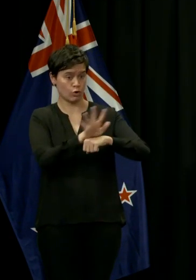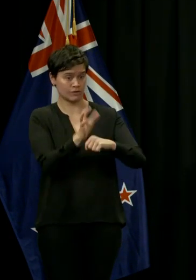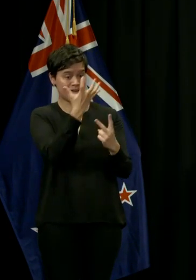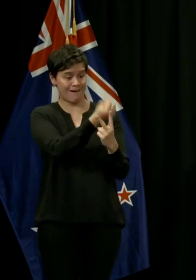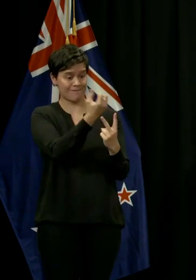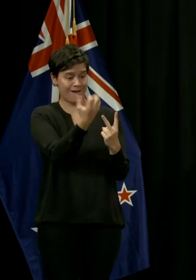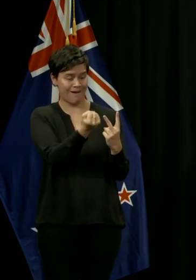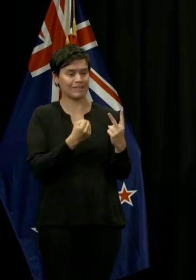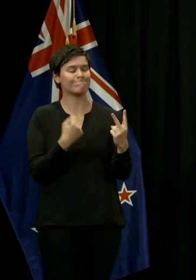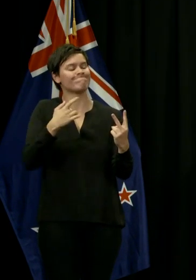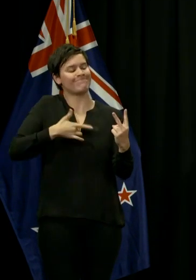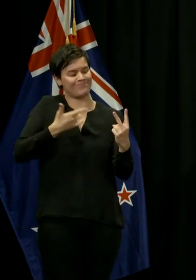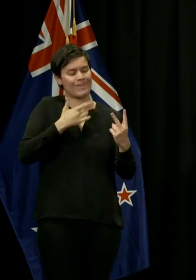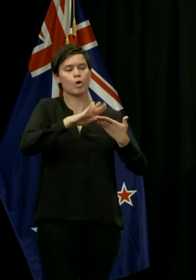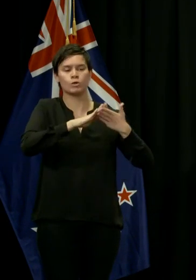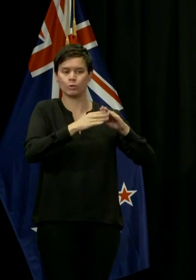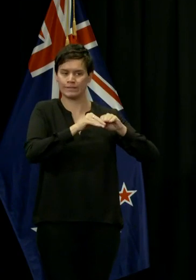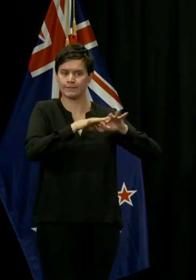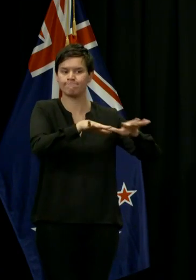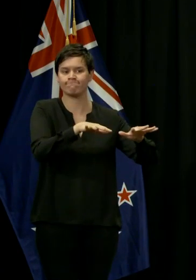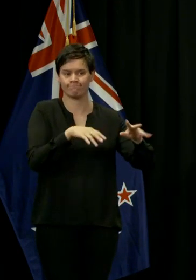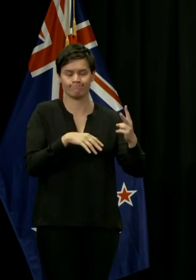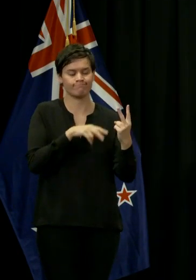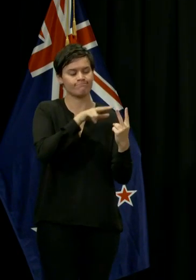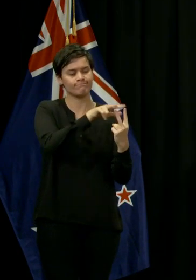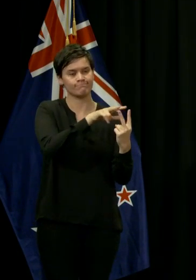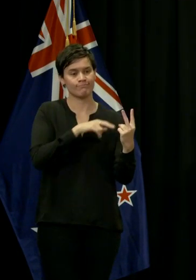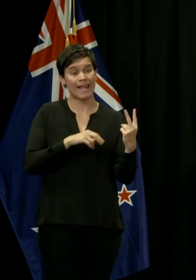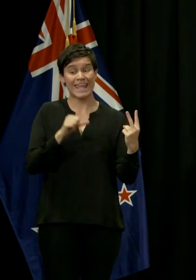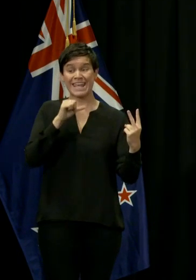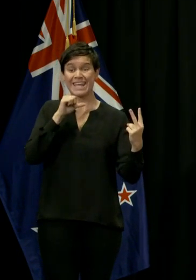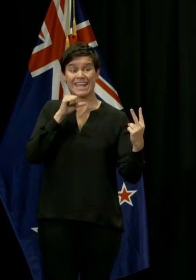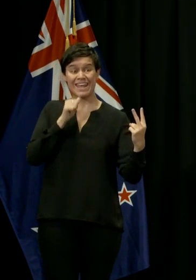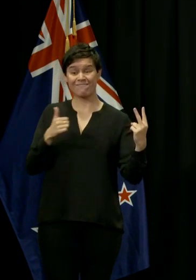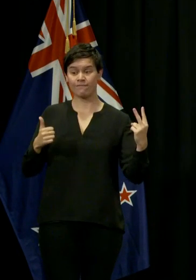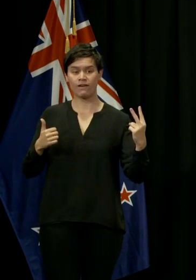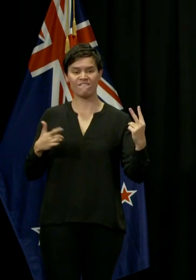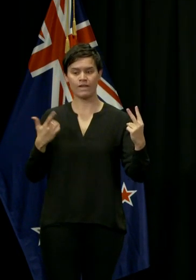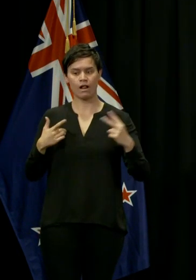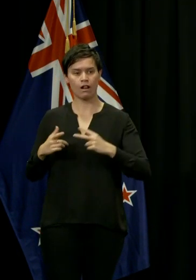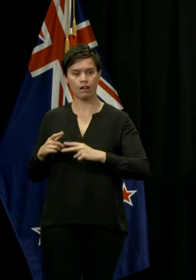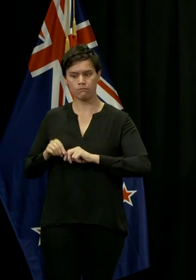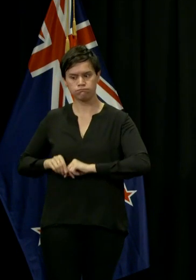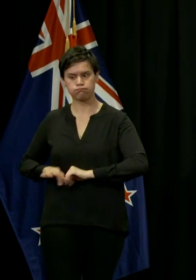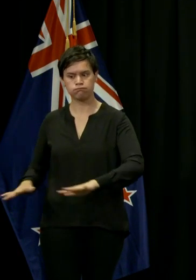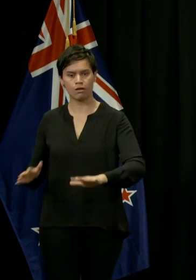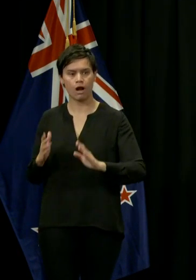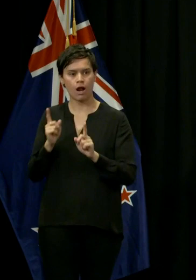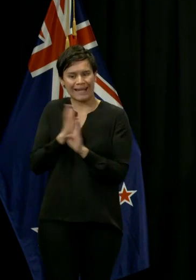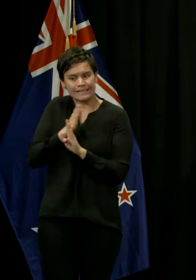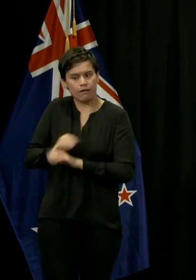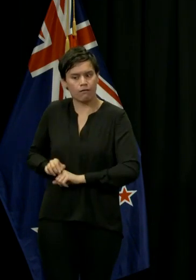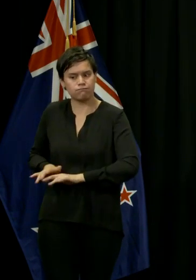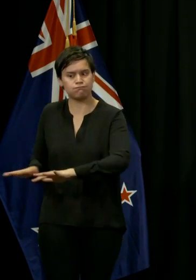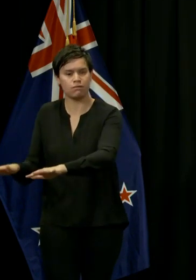would have expected, if it was more widespread, perhaps to have seen more than that. But what we know from overseas is that once you detect